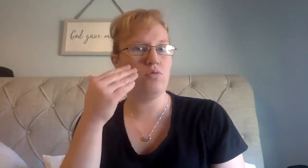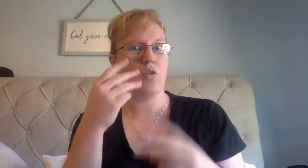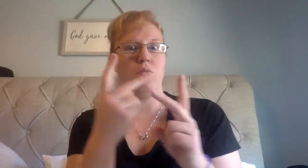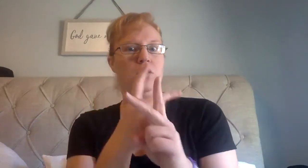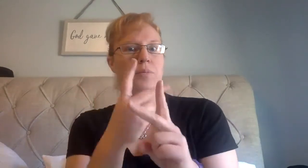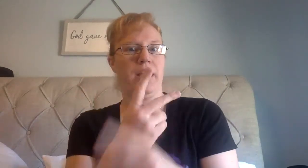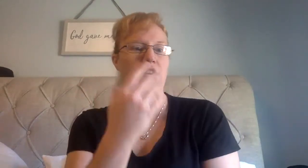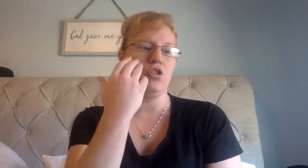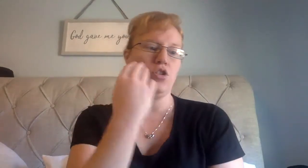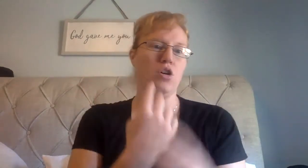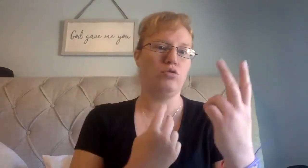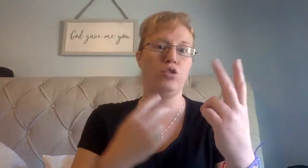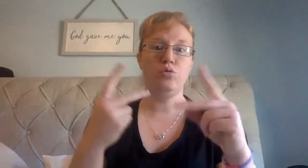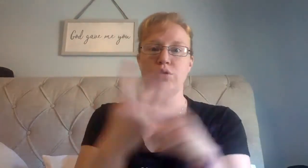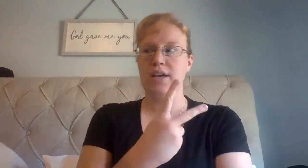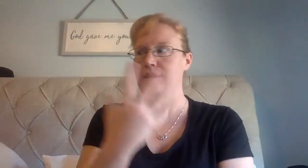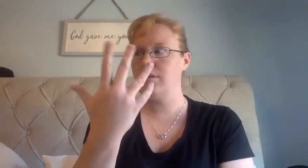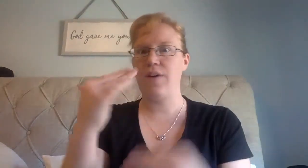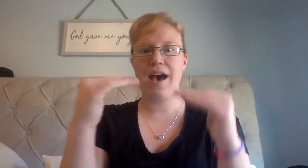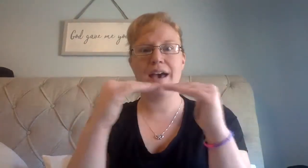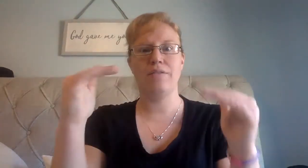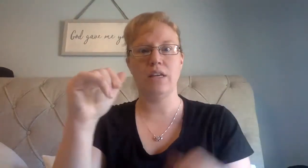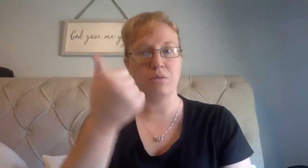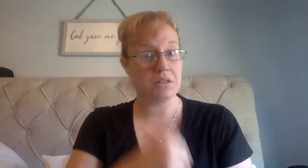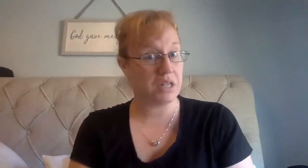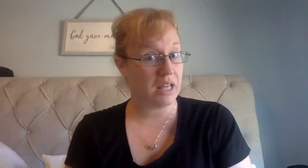know multiplication, you know 2 times 5 equals 10.